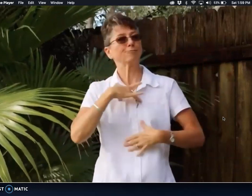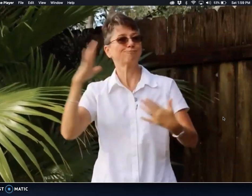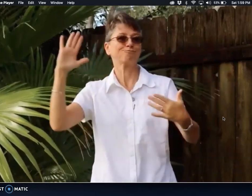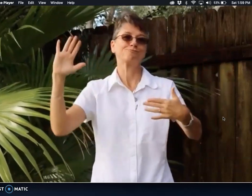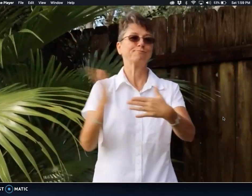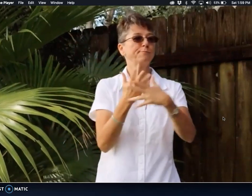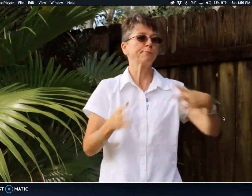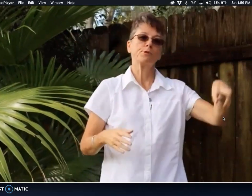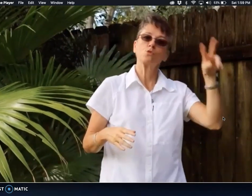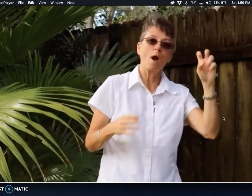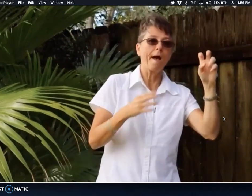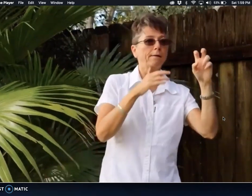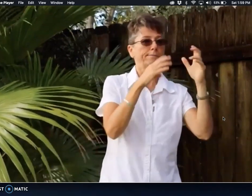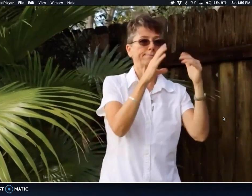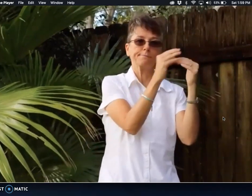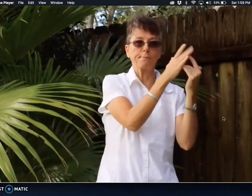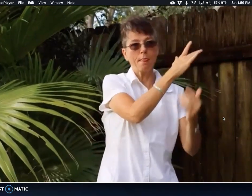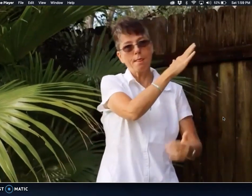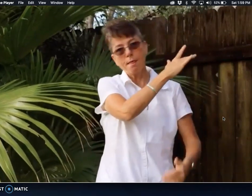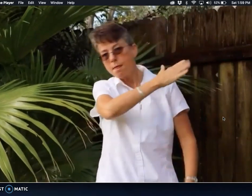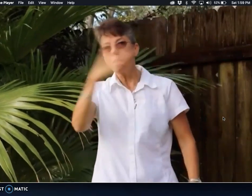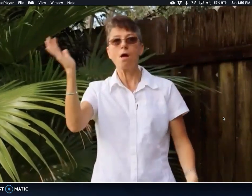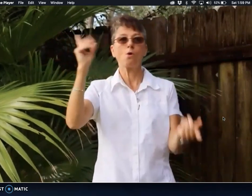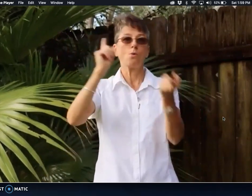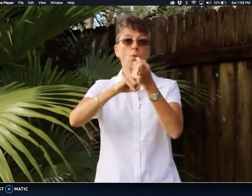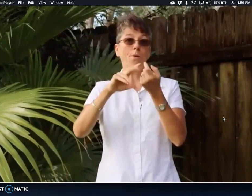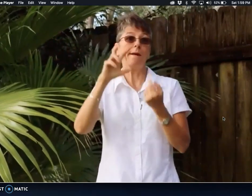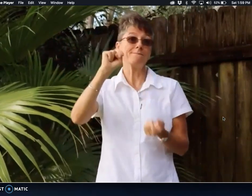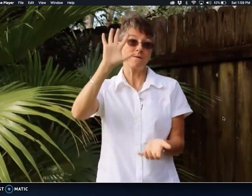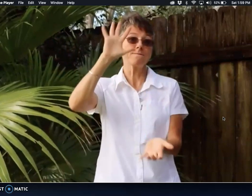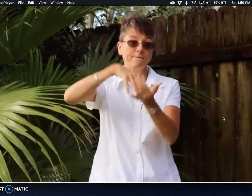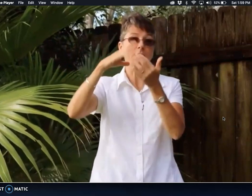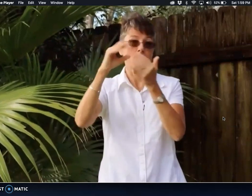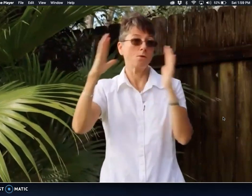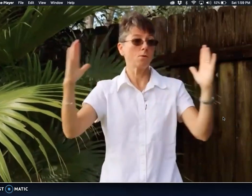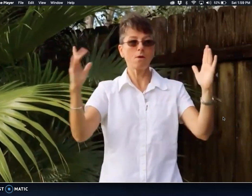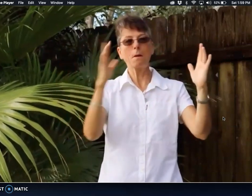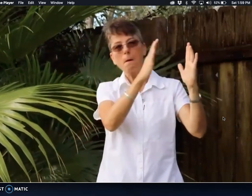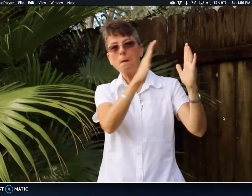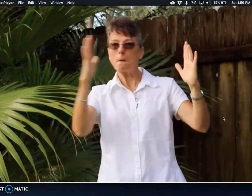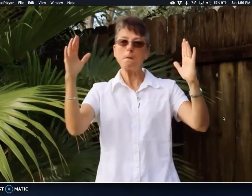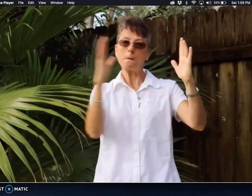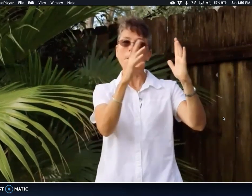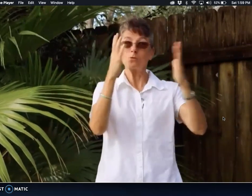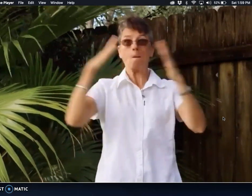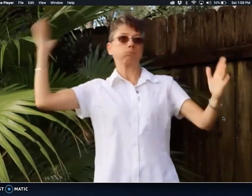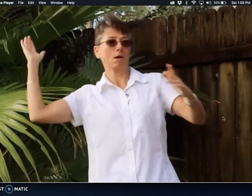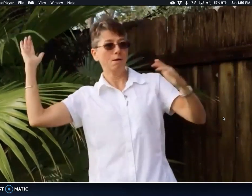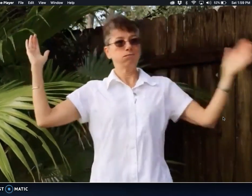The cost of a camera, it can go anywhere from $200 all the way up to $3,500. It really just